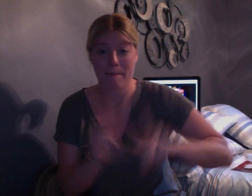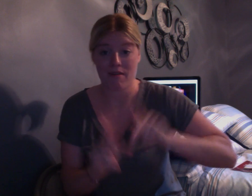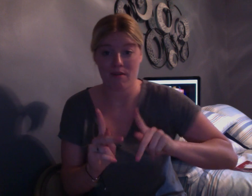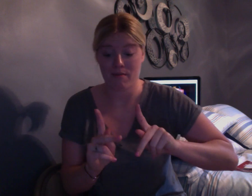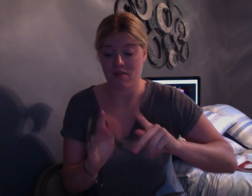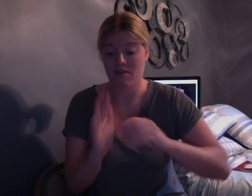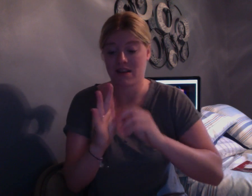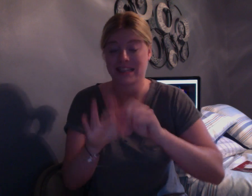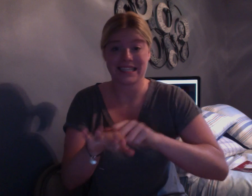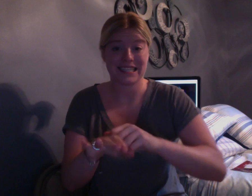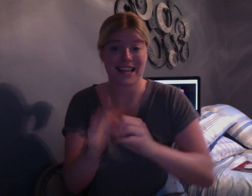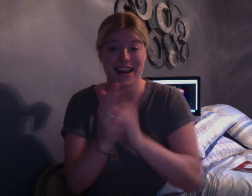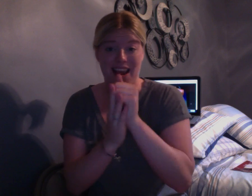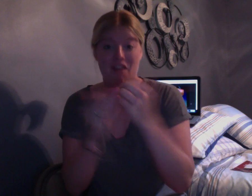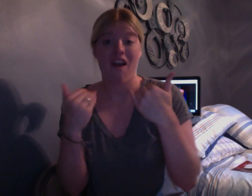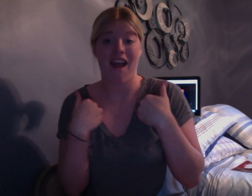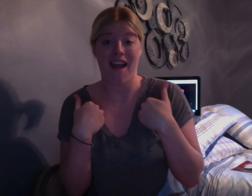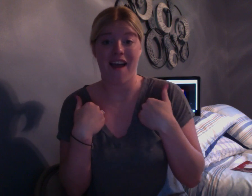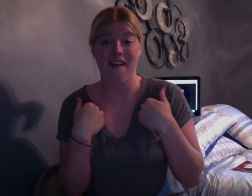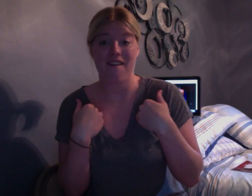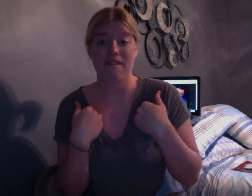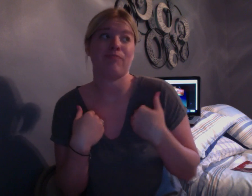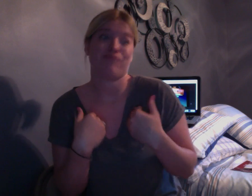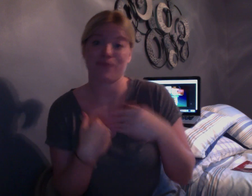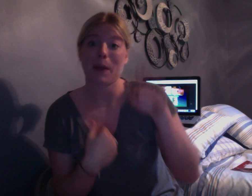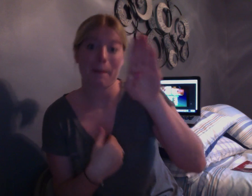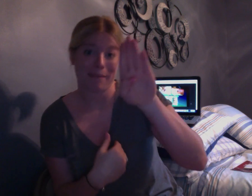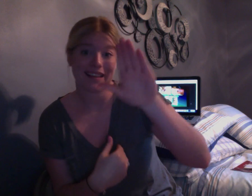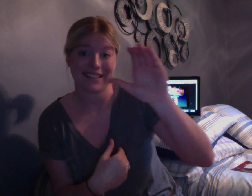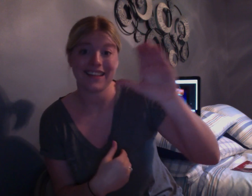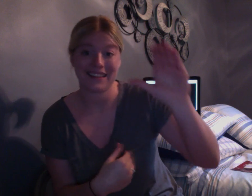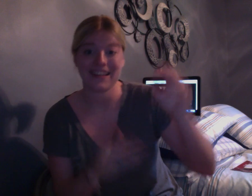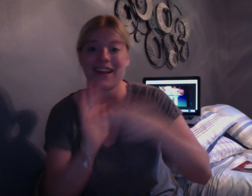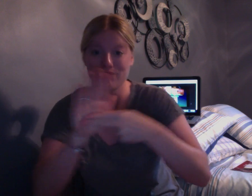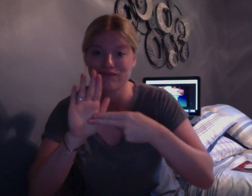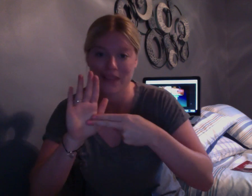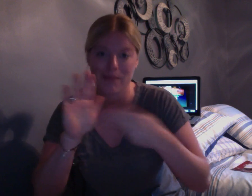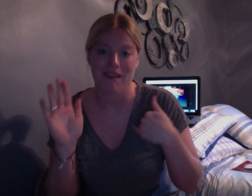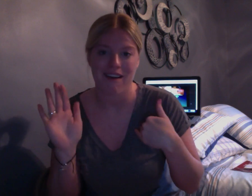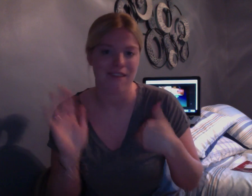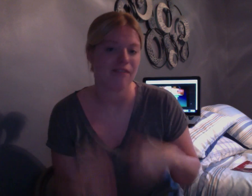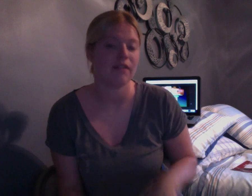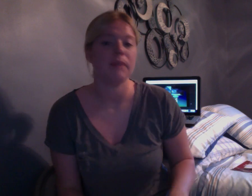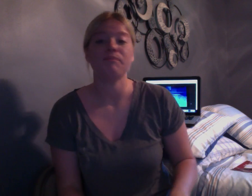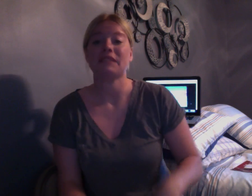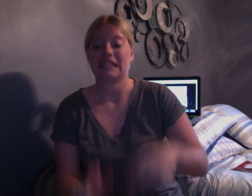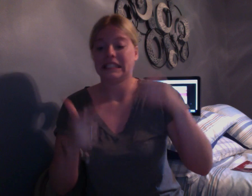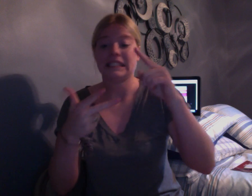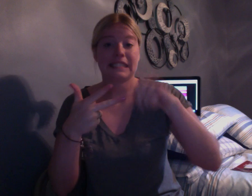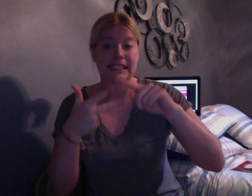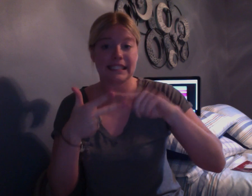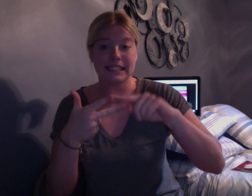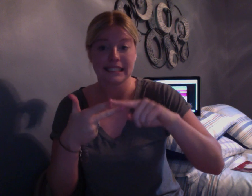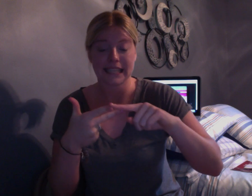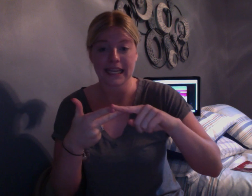cases occur annually. SCC is responsible for about 16% of all skin cancer cases. This cancer develops